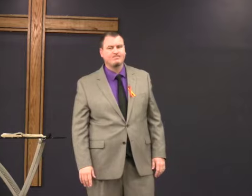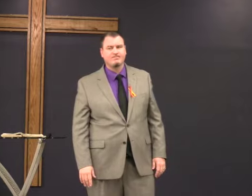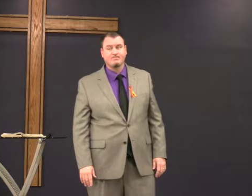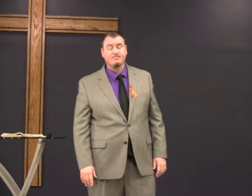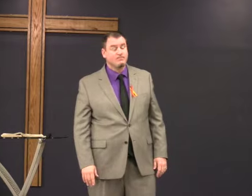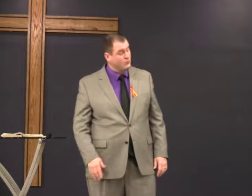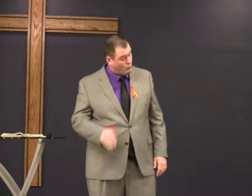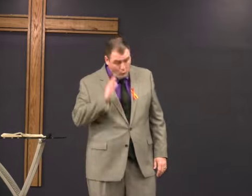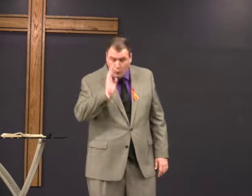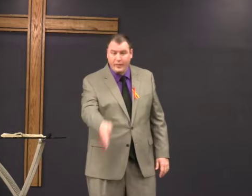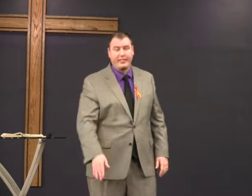be against opposition.